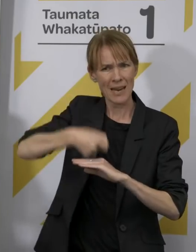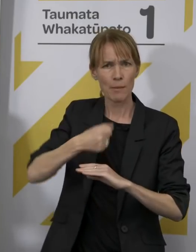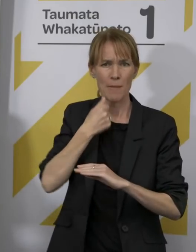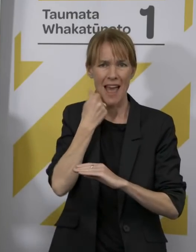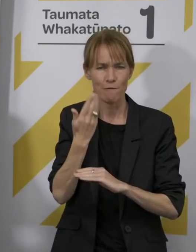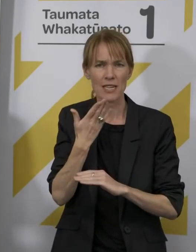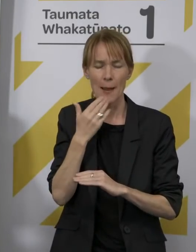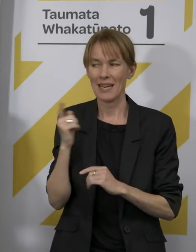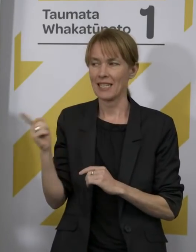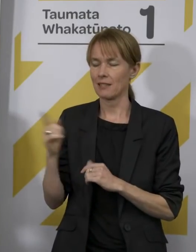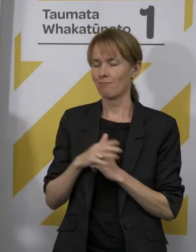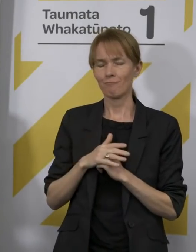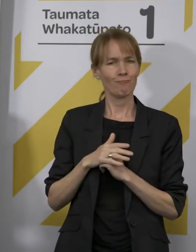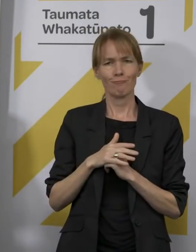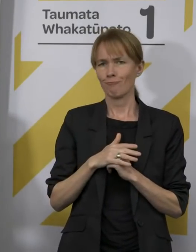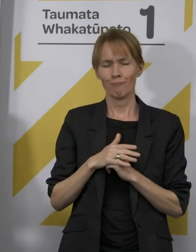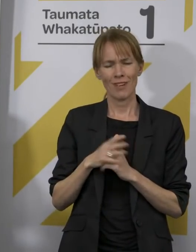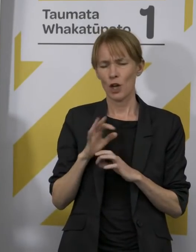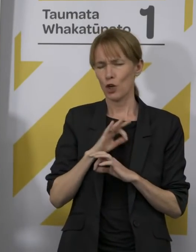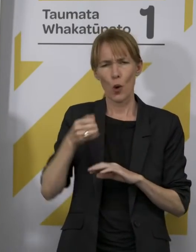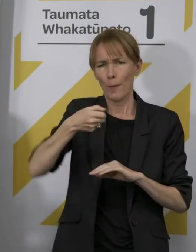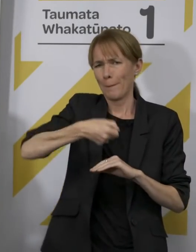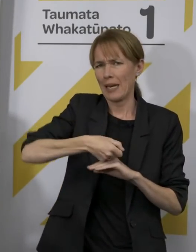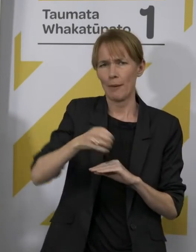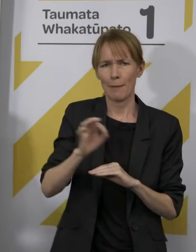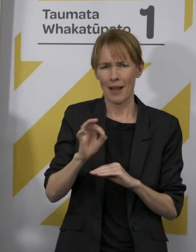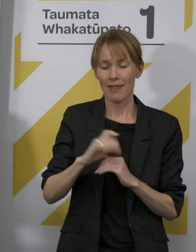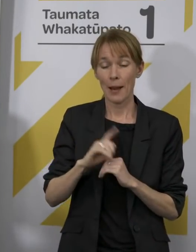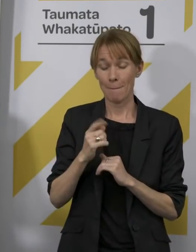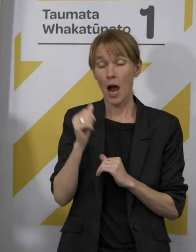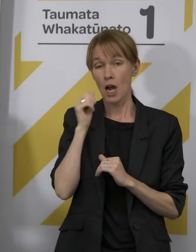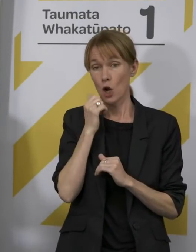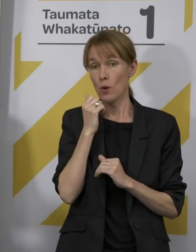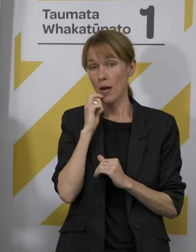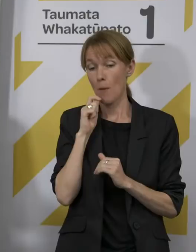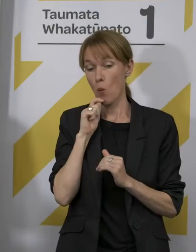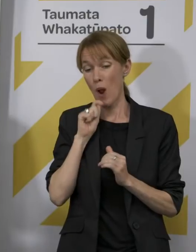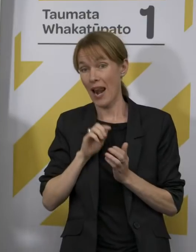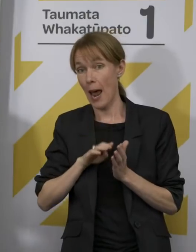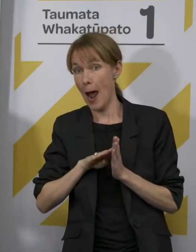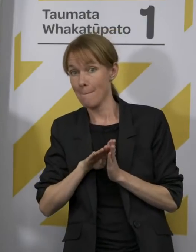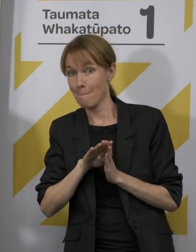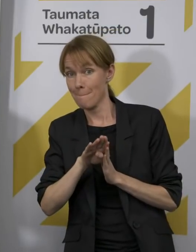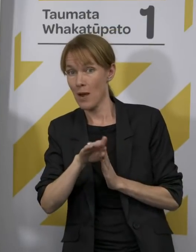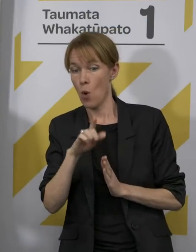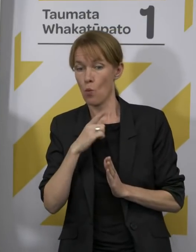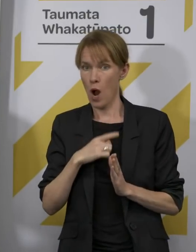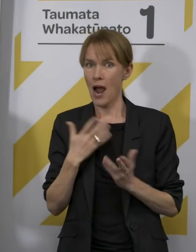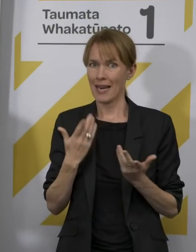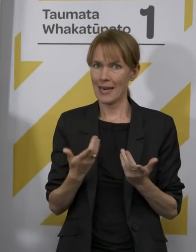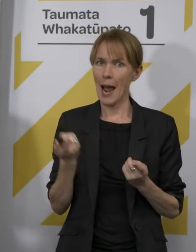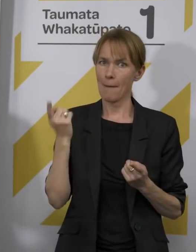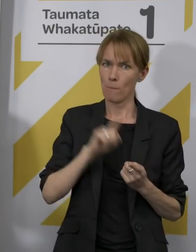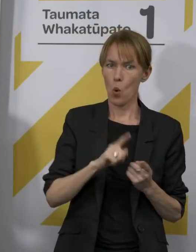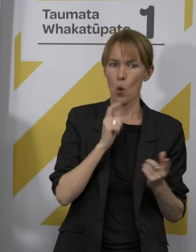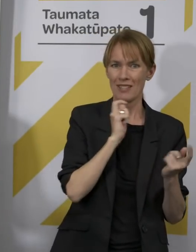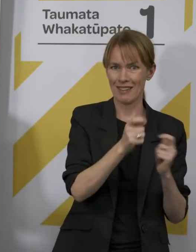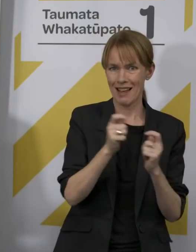facilities. But what we want to do is, in a sense, the testing out in the community is like